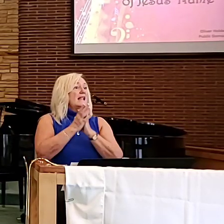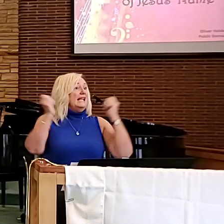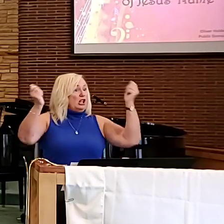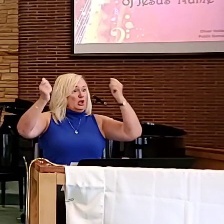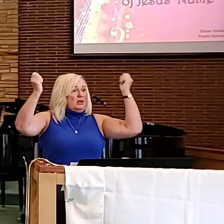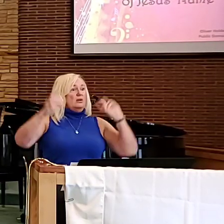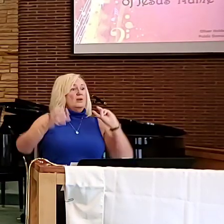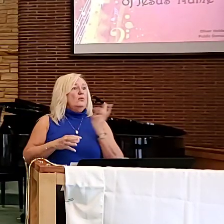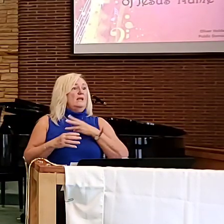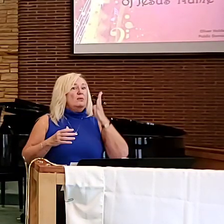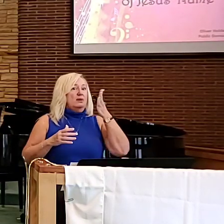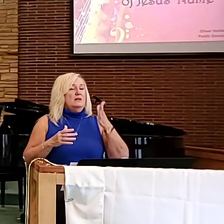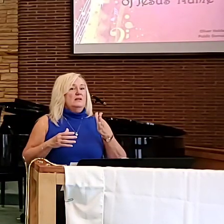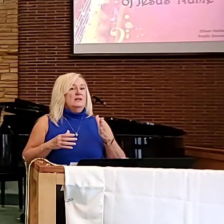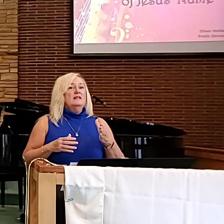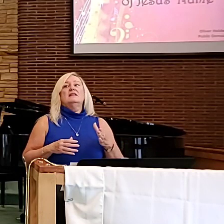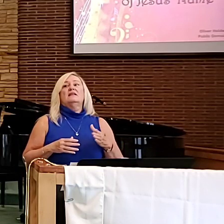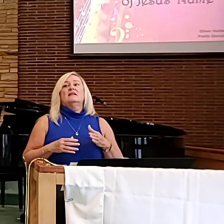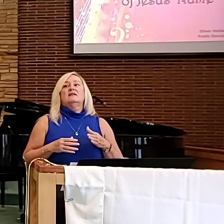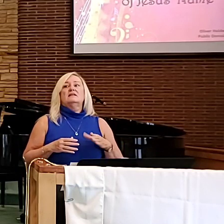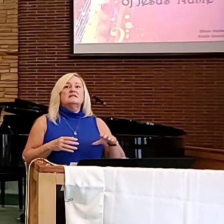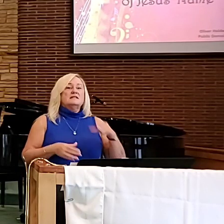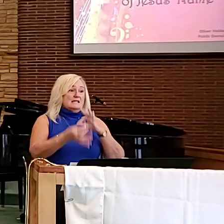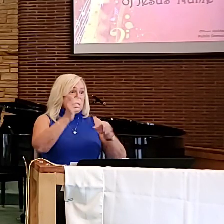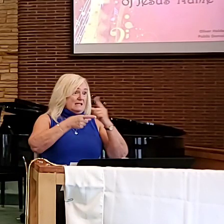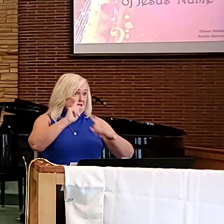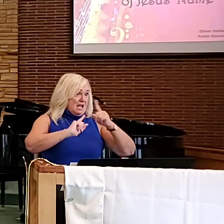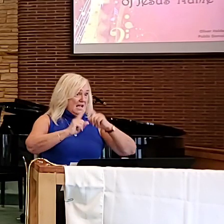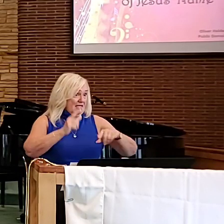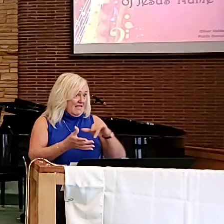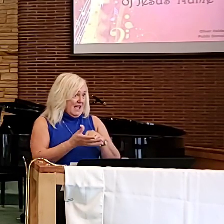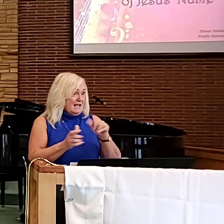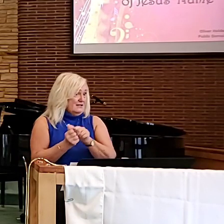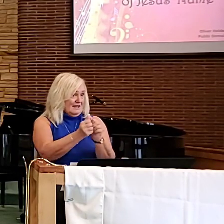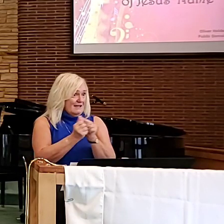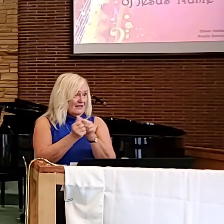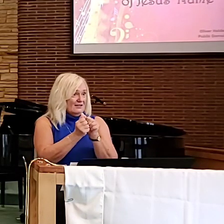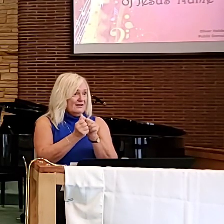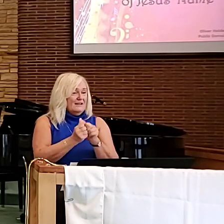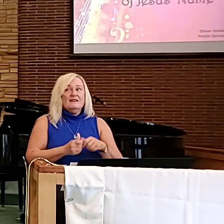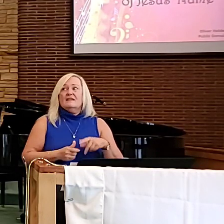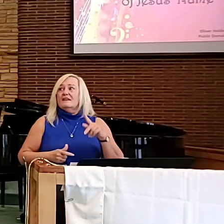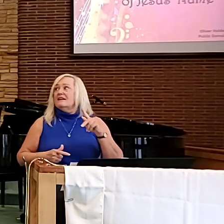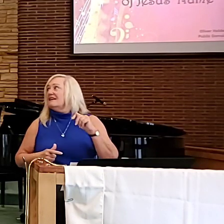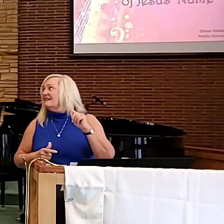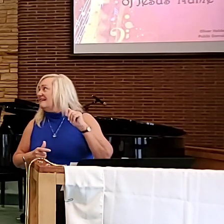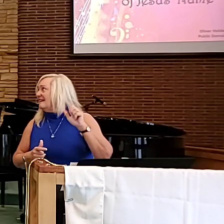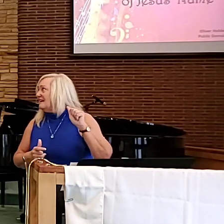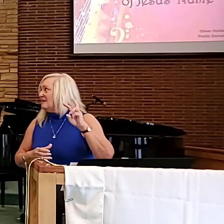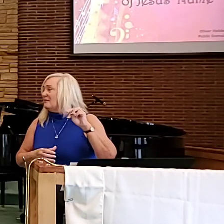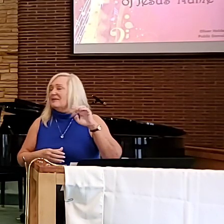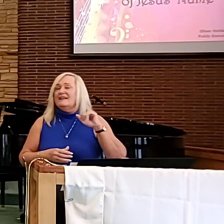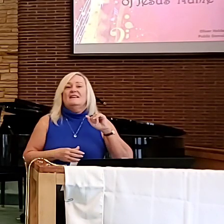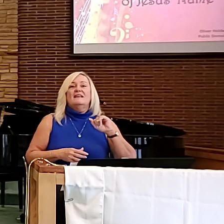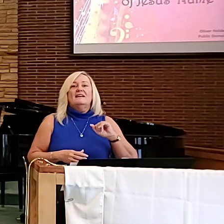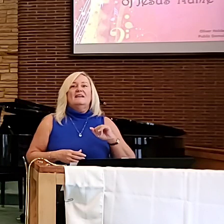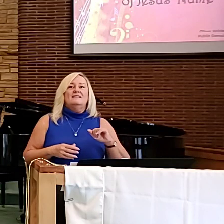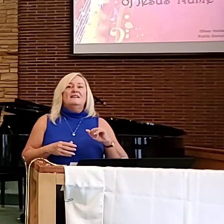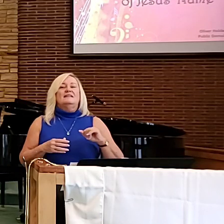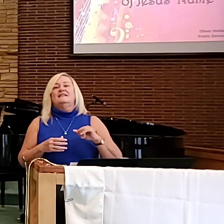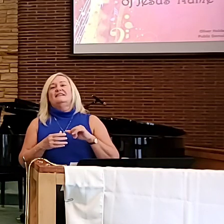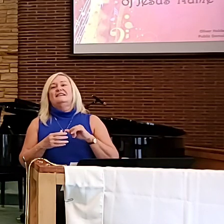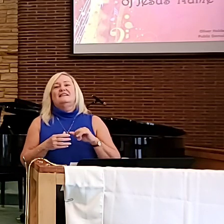will, since we cannot hold hands, we'll sign that together. Tammy, will you demonstrate hallelujah once again for those